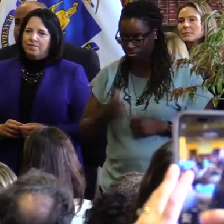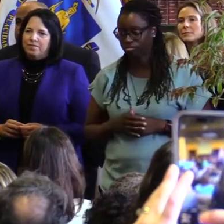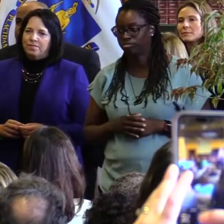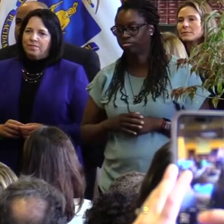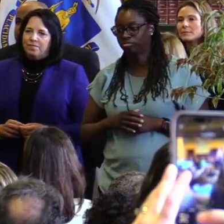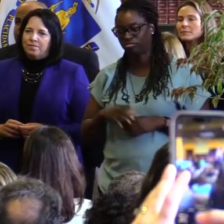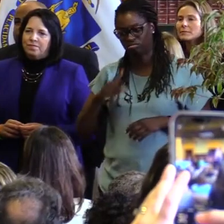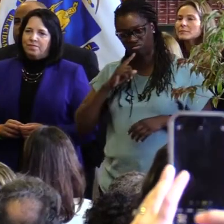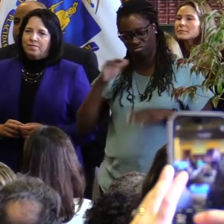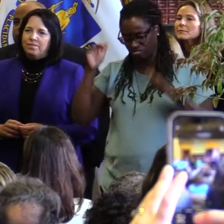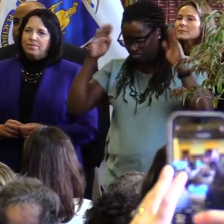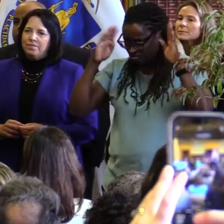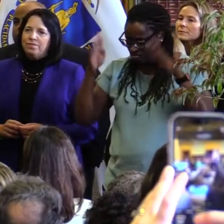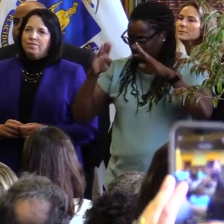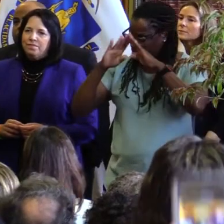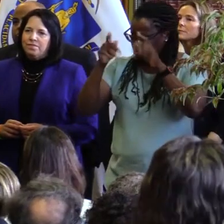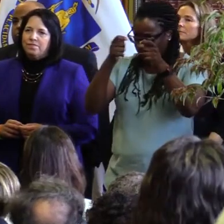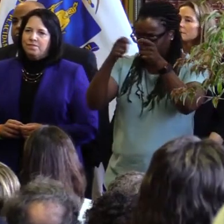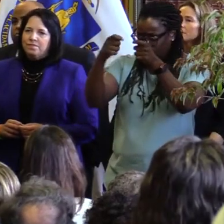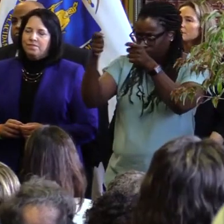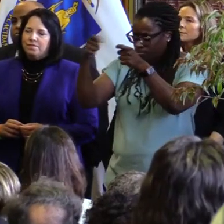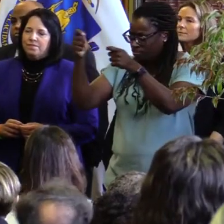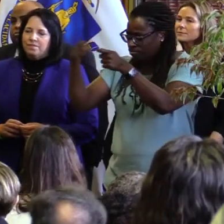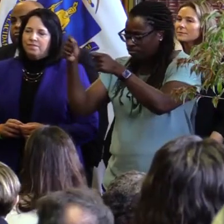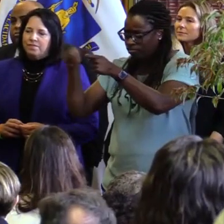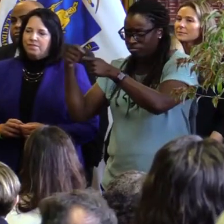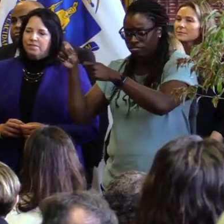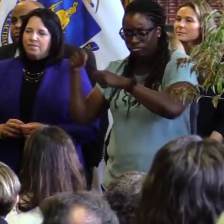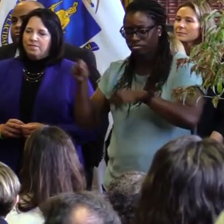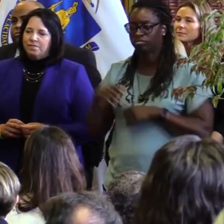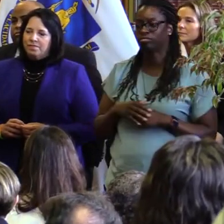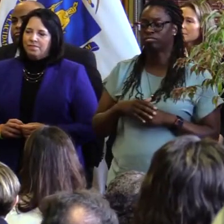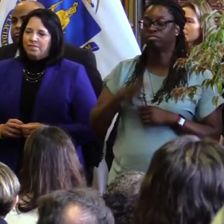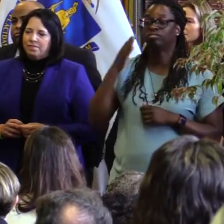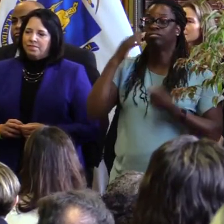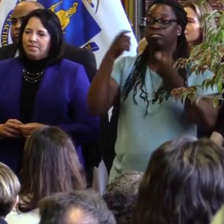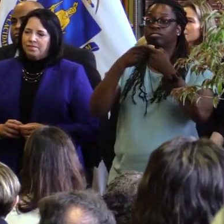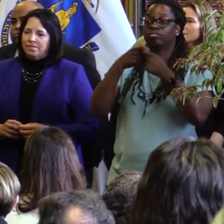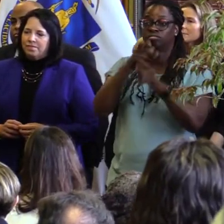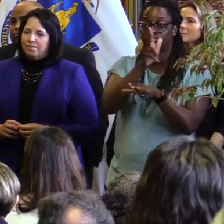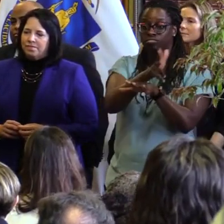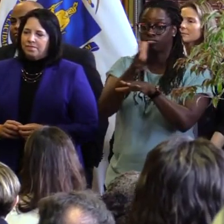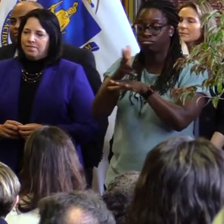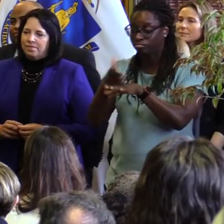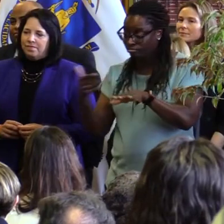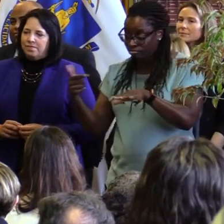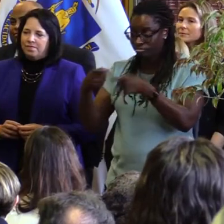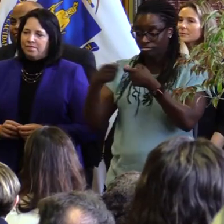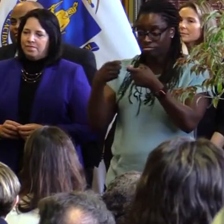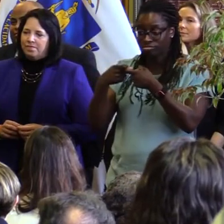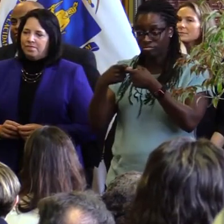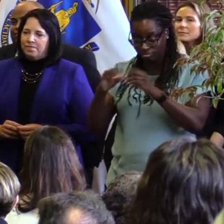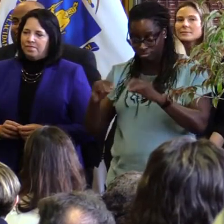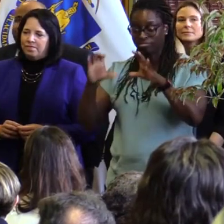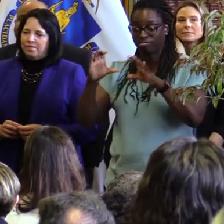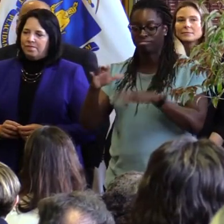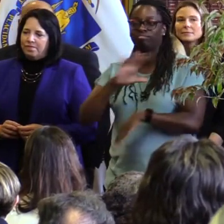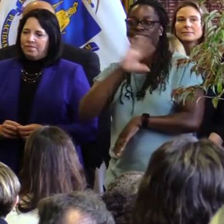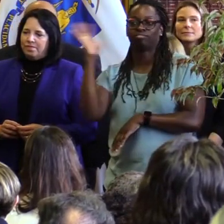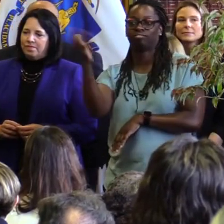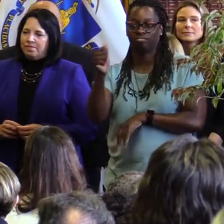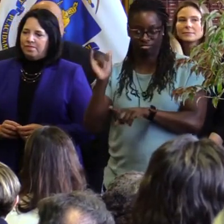retrofits, on-site electric vehicle charging, and solar projects that will demonstrate the viability of these technologies at